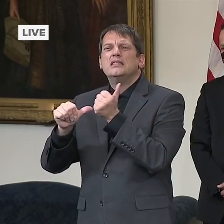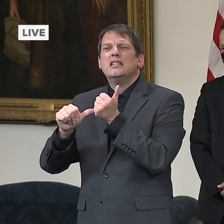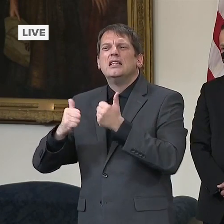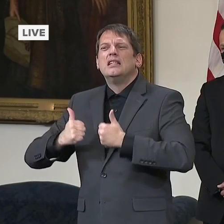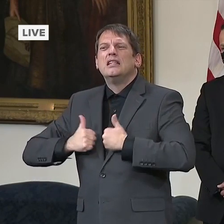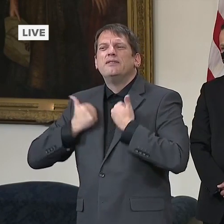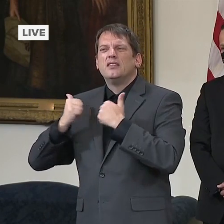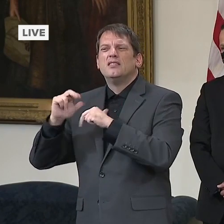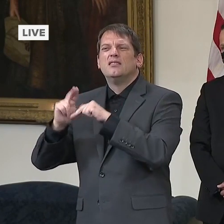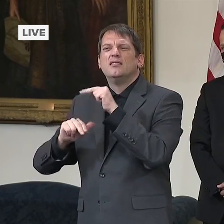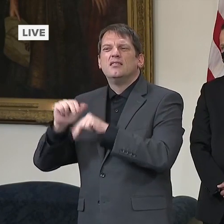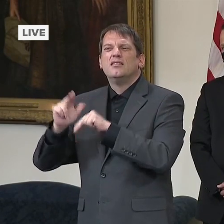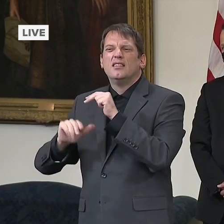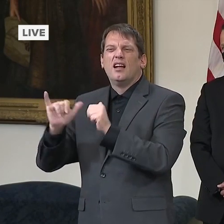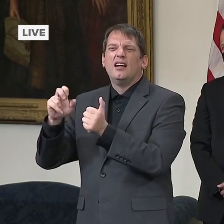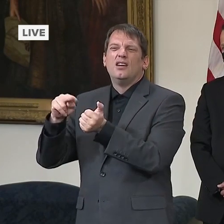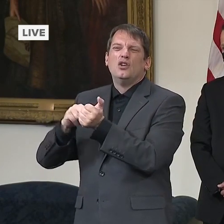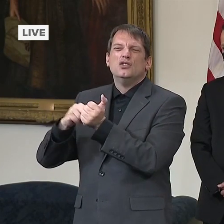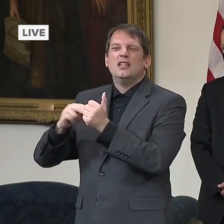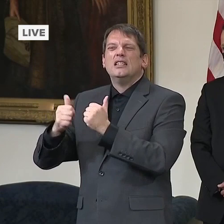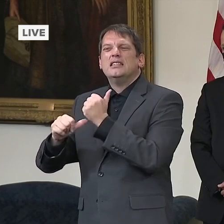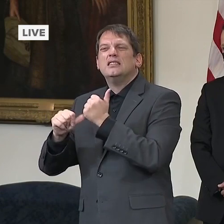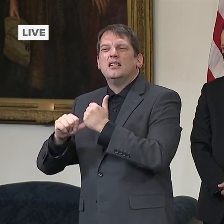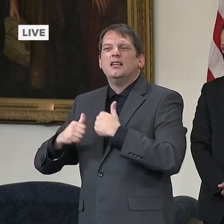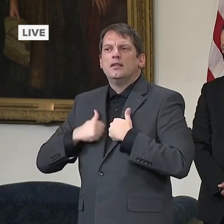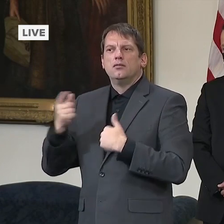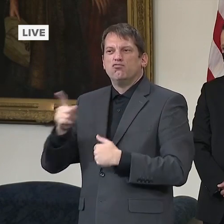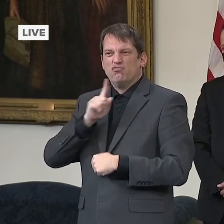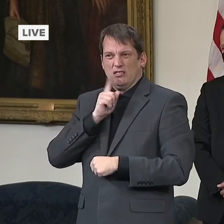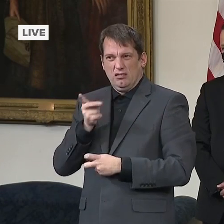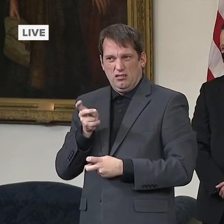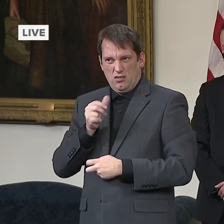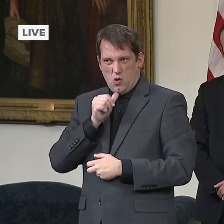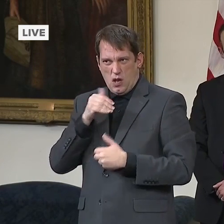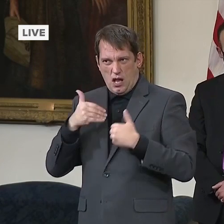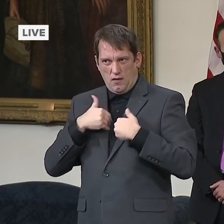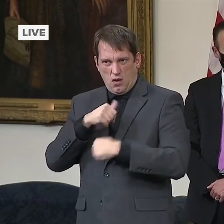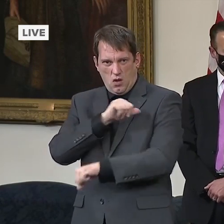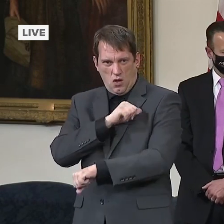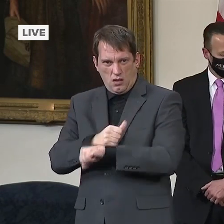tell me they're not authorized to receive and administer the vaccine. Is that a health